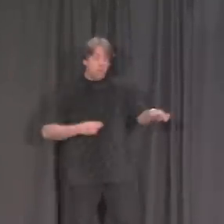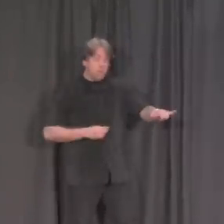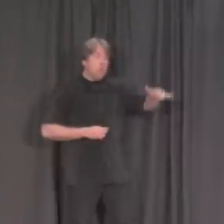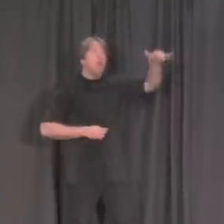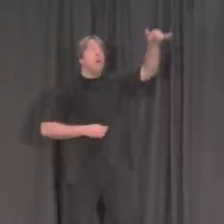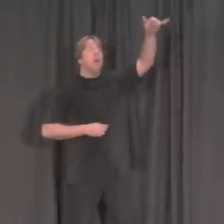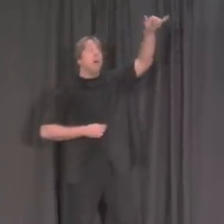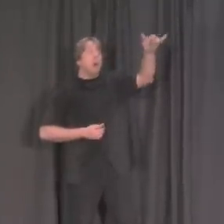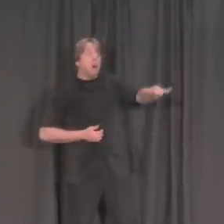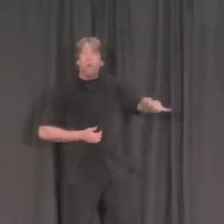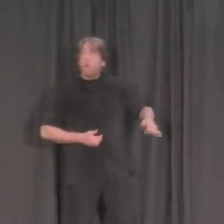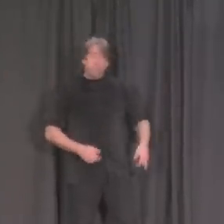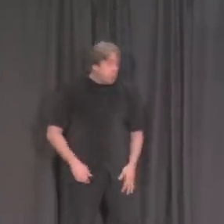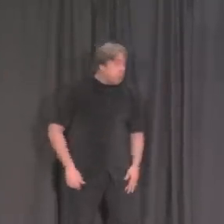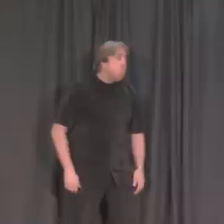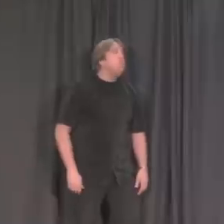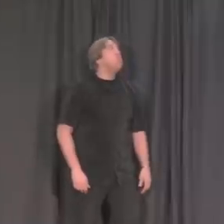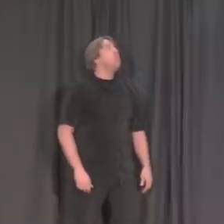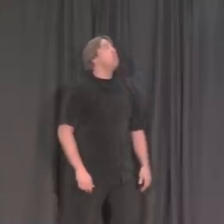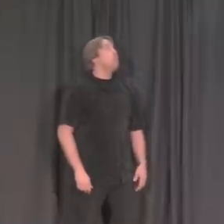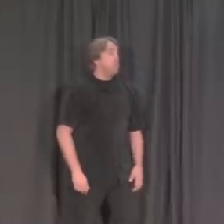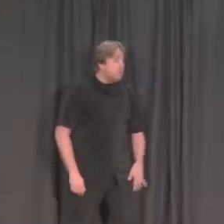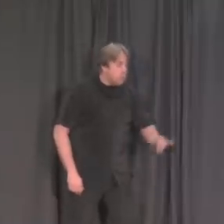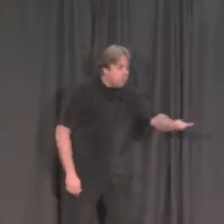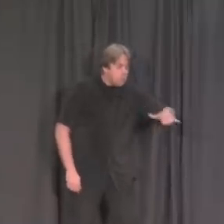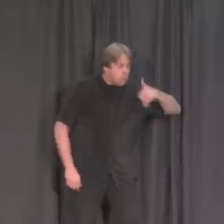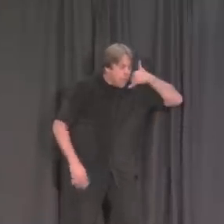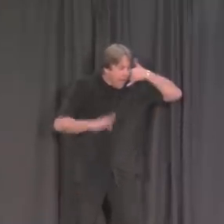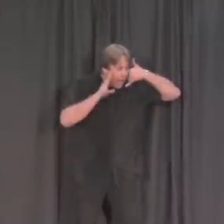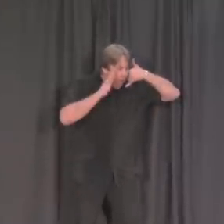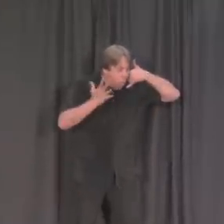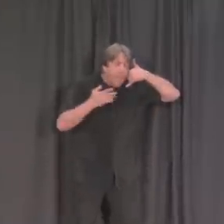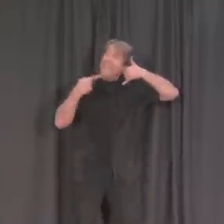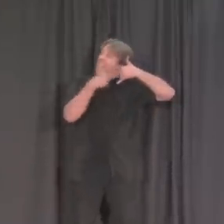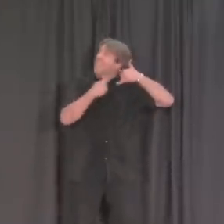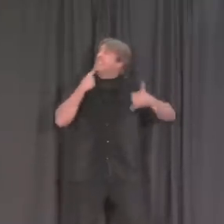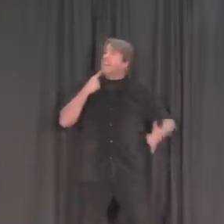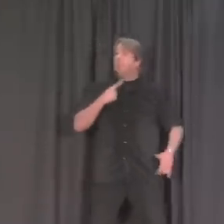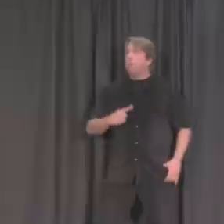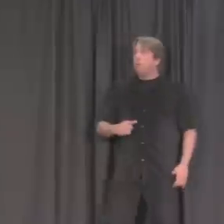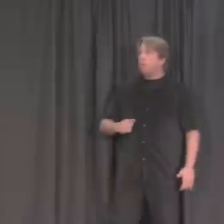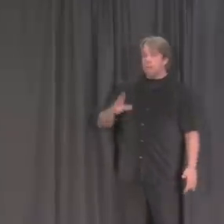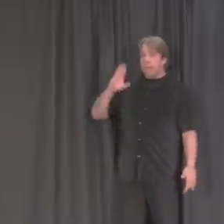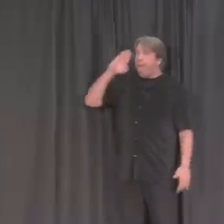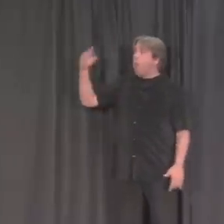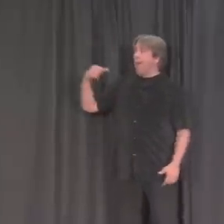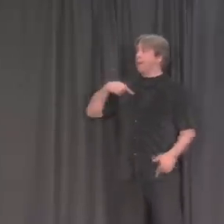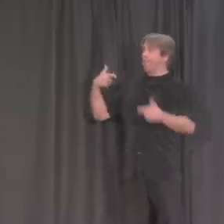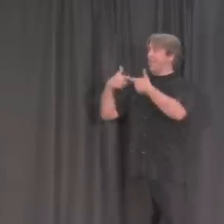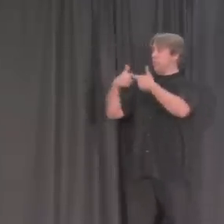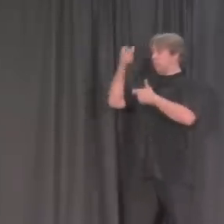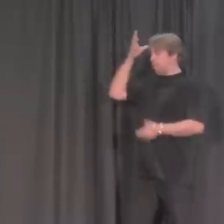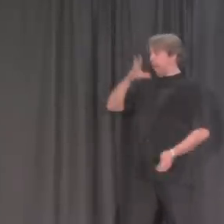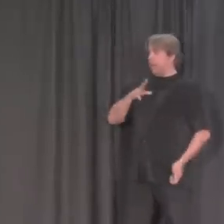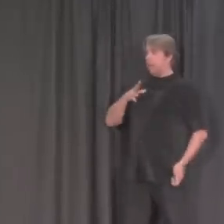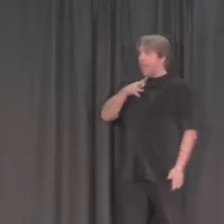Yeah, while you were gone, the phone rang, and I answered, and it was the electrical